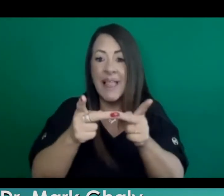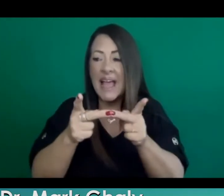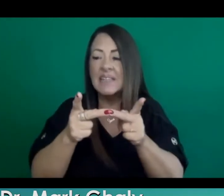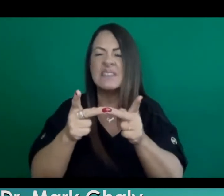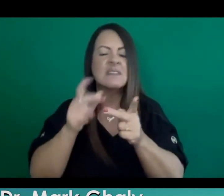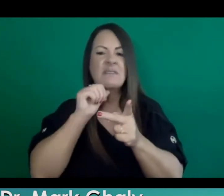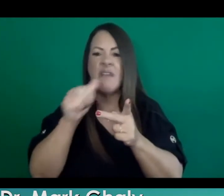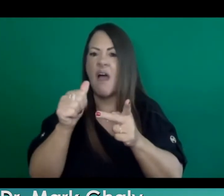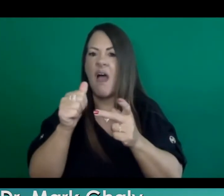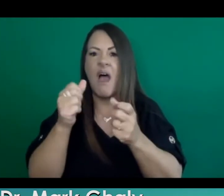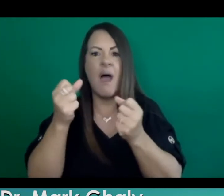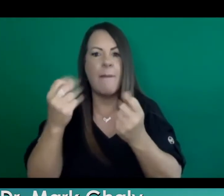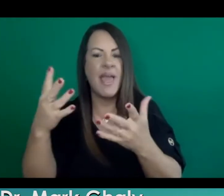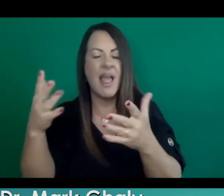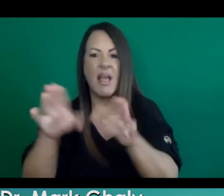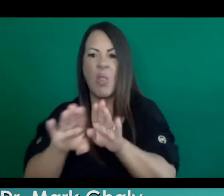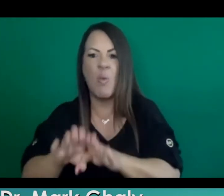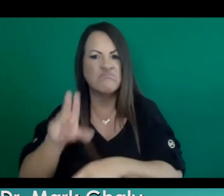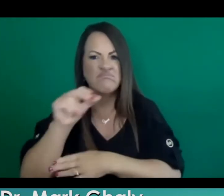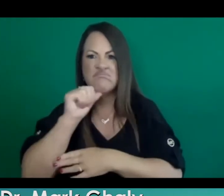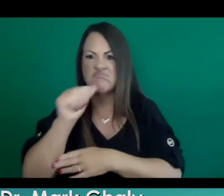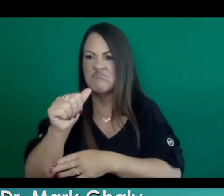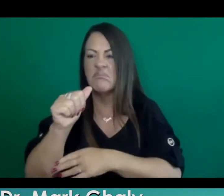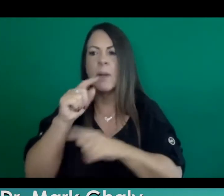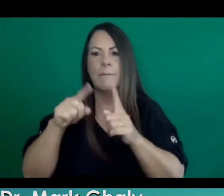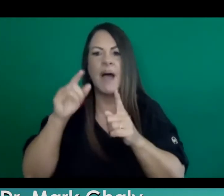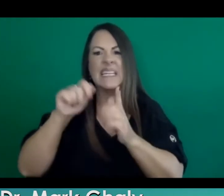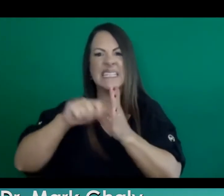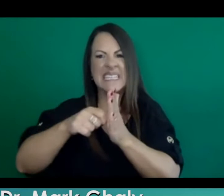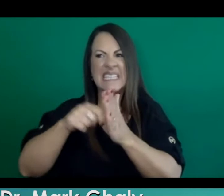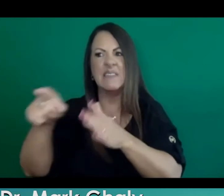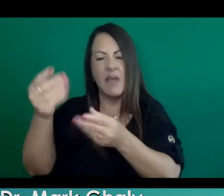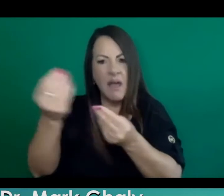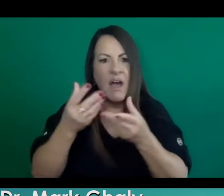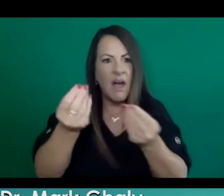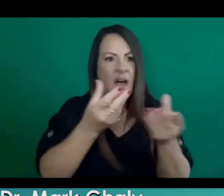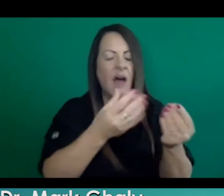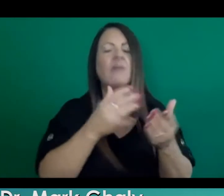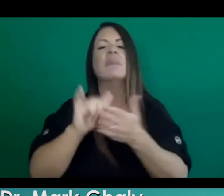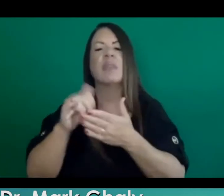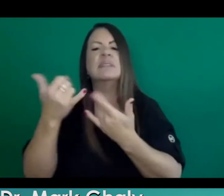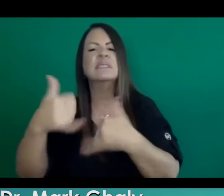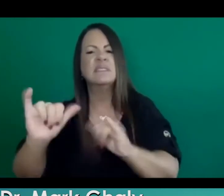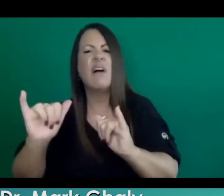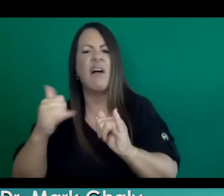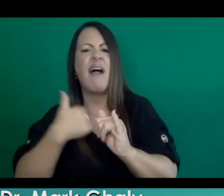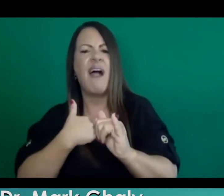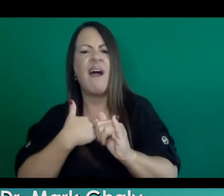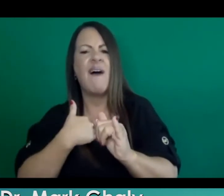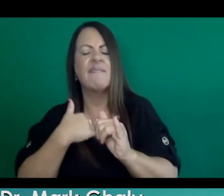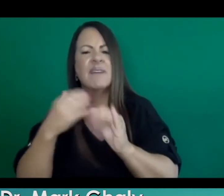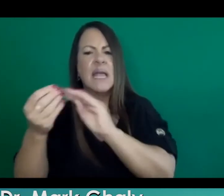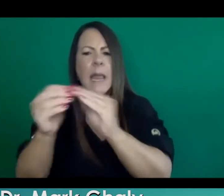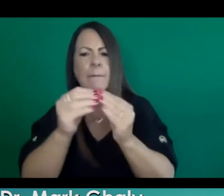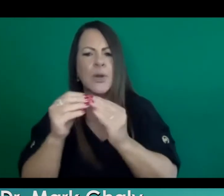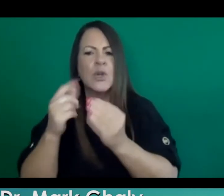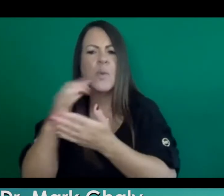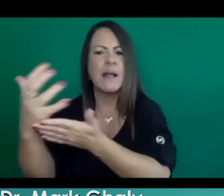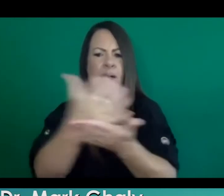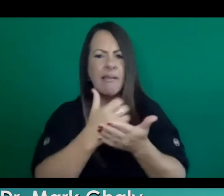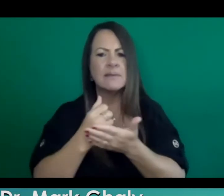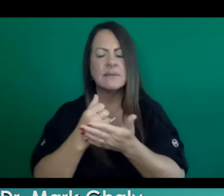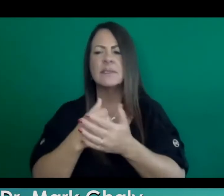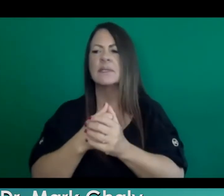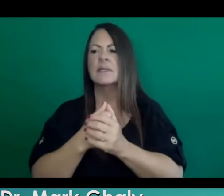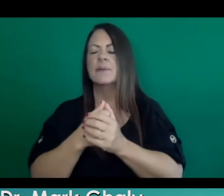And that collection is key to make sure that we get the sample sent, but it